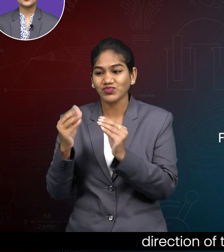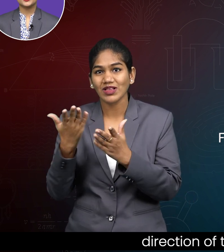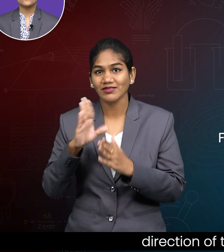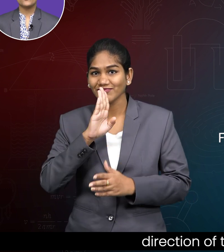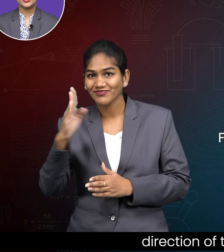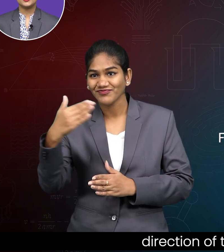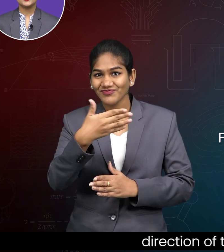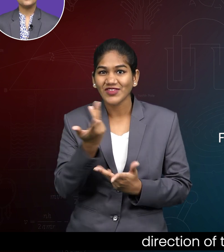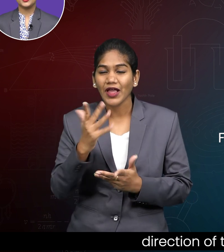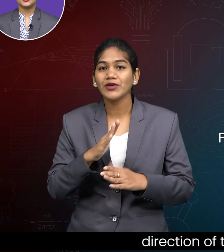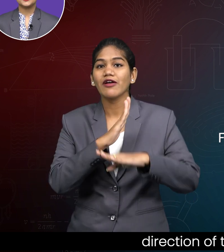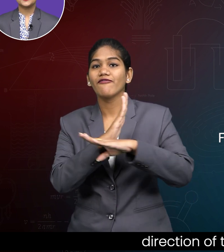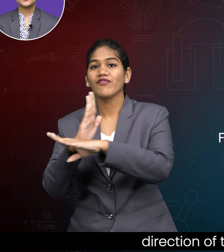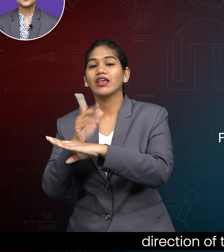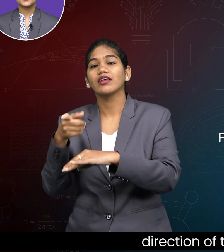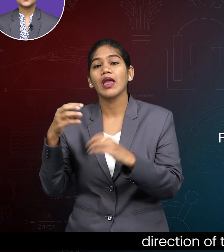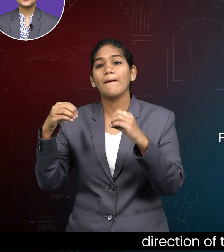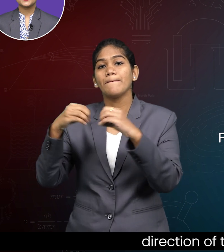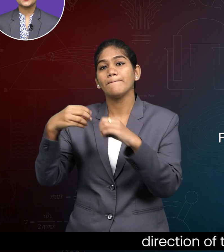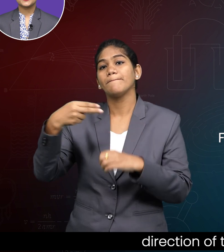the magnetic field B.